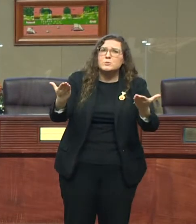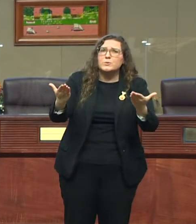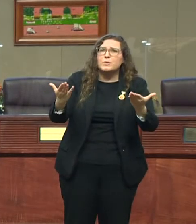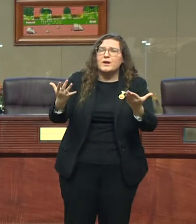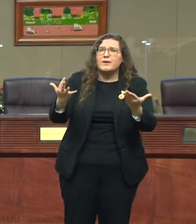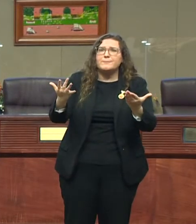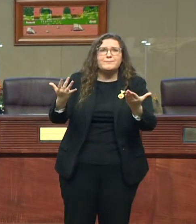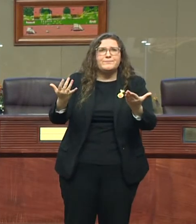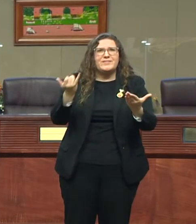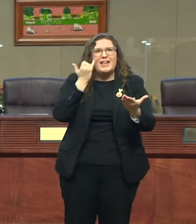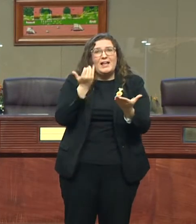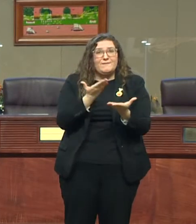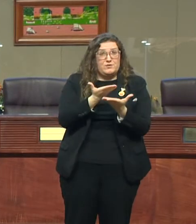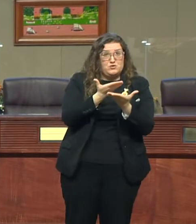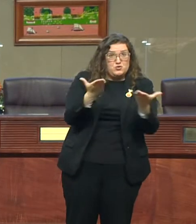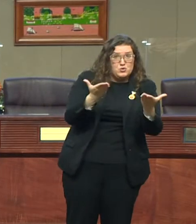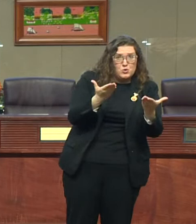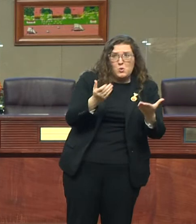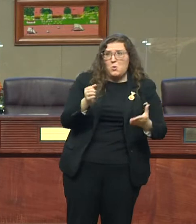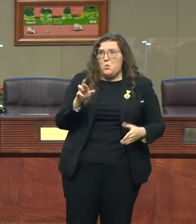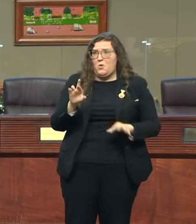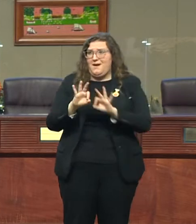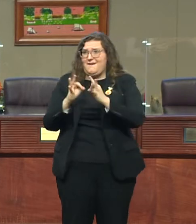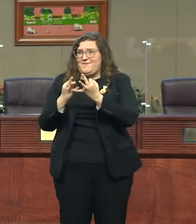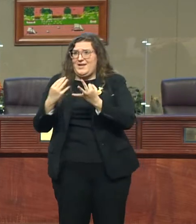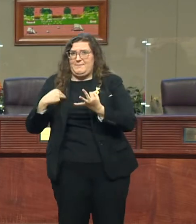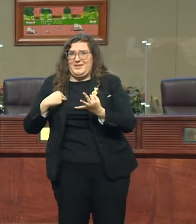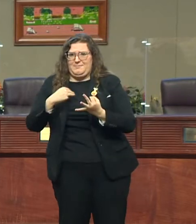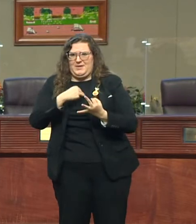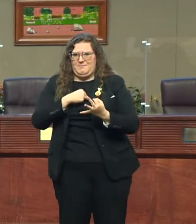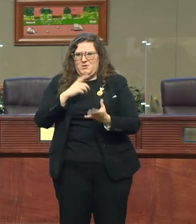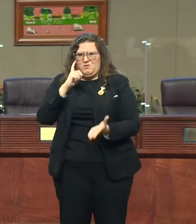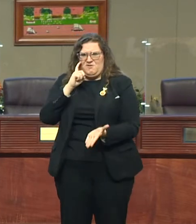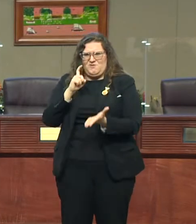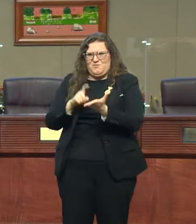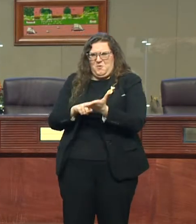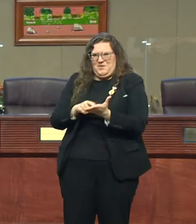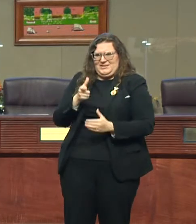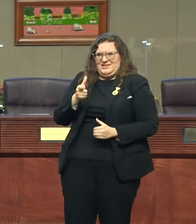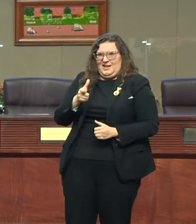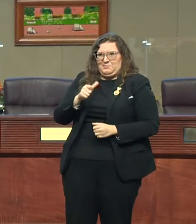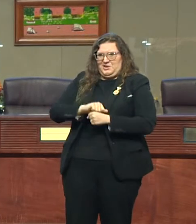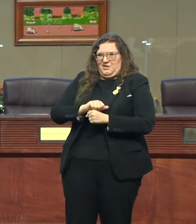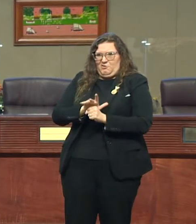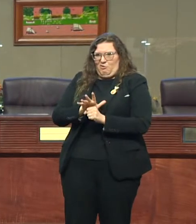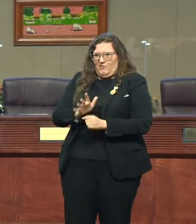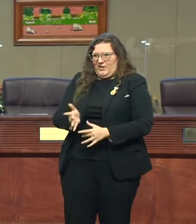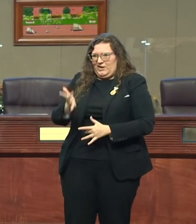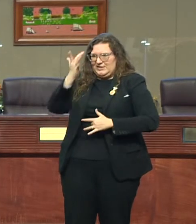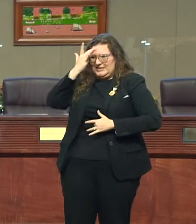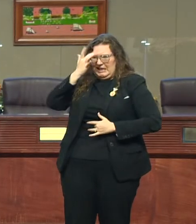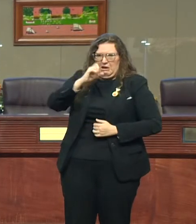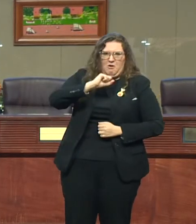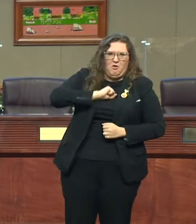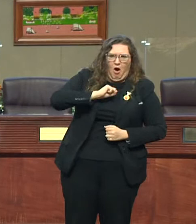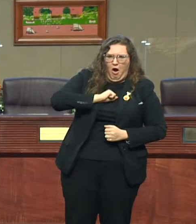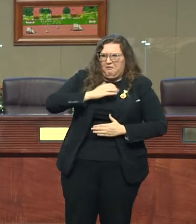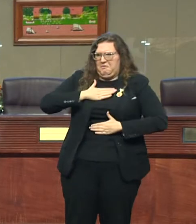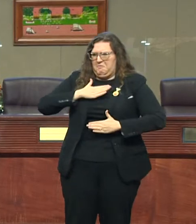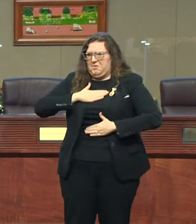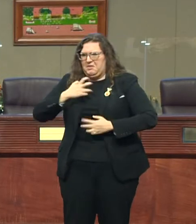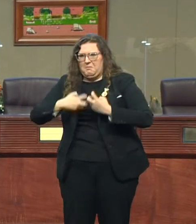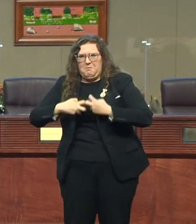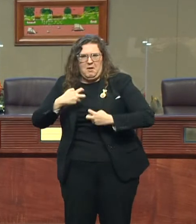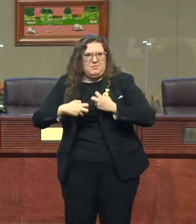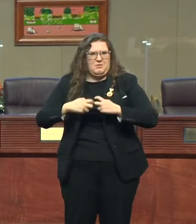they or any member of their family has any COVID-19 symptoms, are awaiting COVID-19